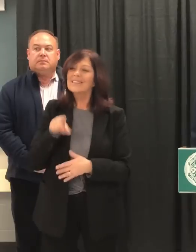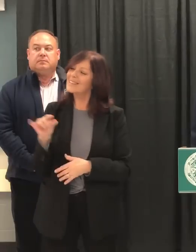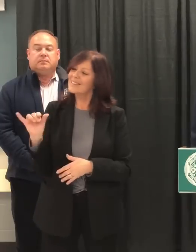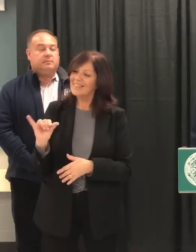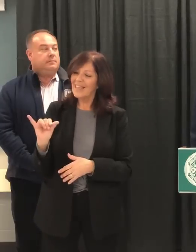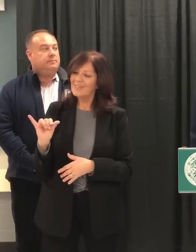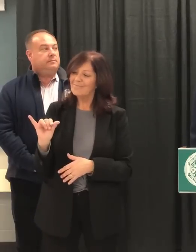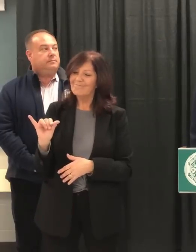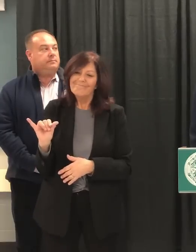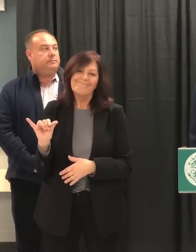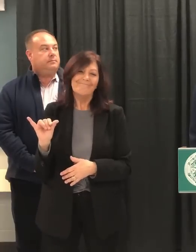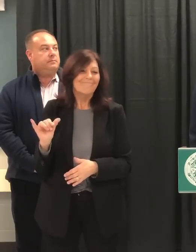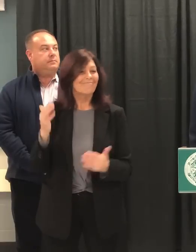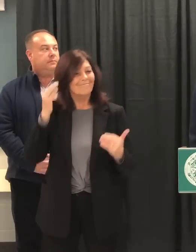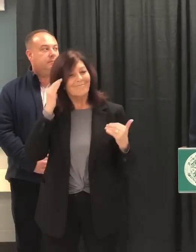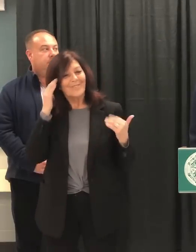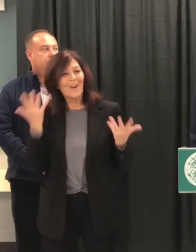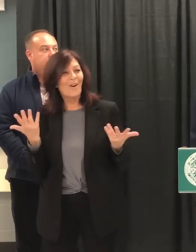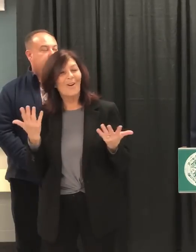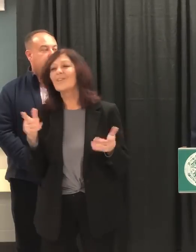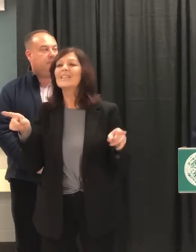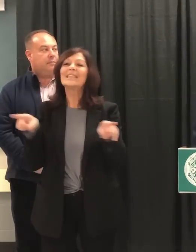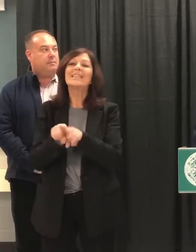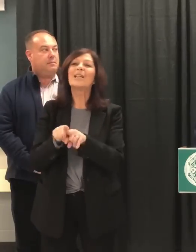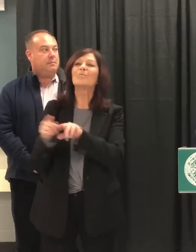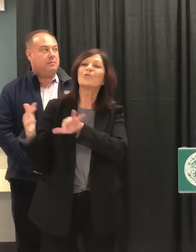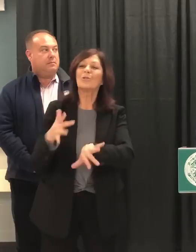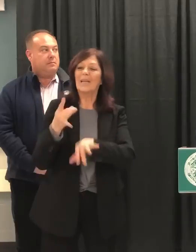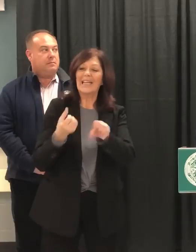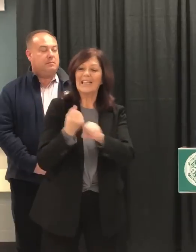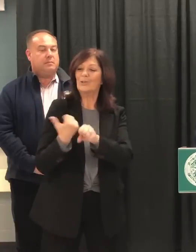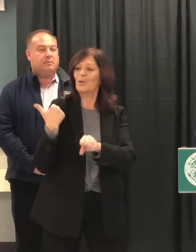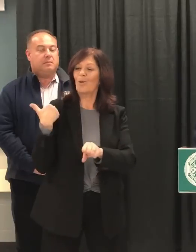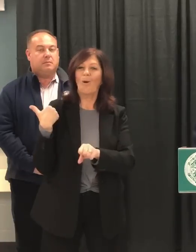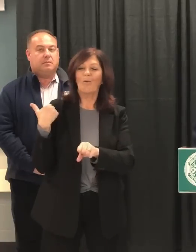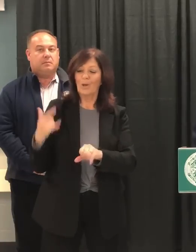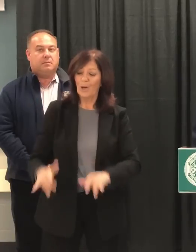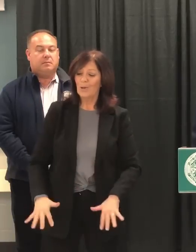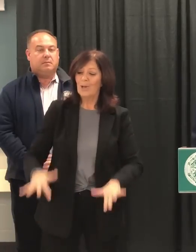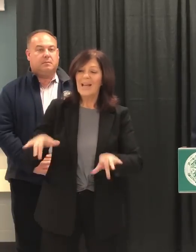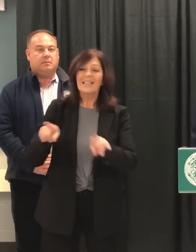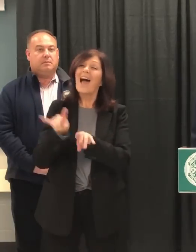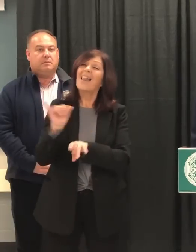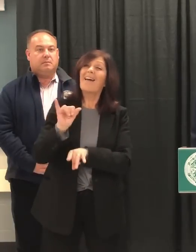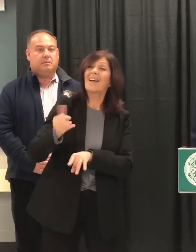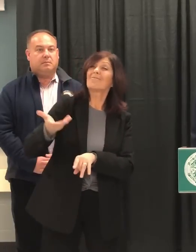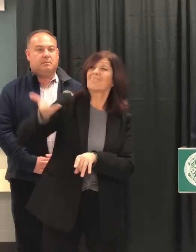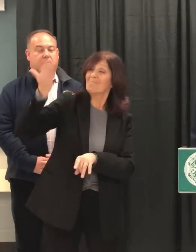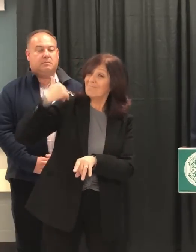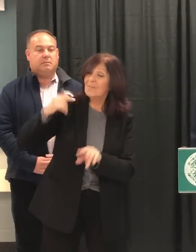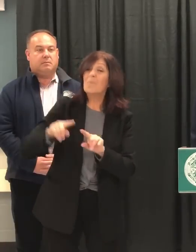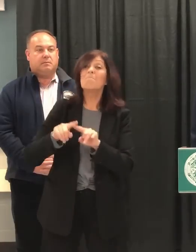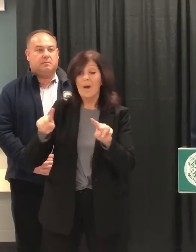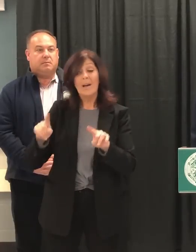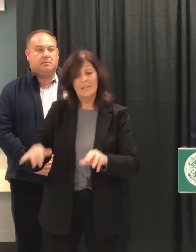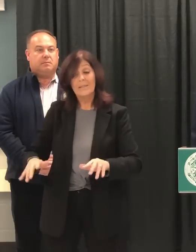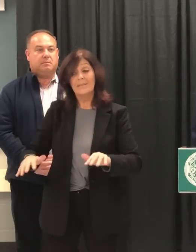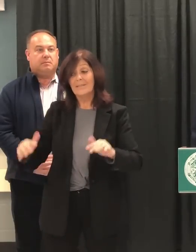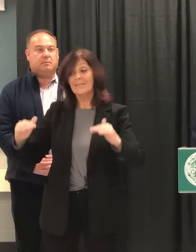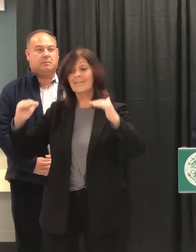some ways, the little brother of the storm that occurred 8 years ago. The storm totals haven't reached as high as that one, but they're getting up